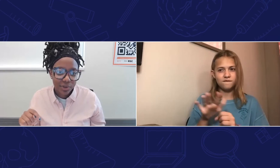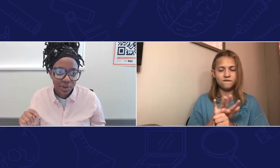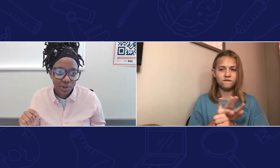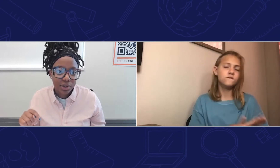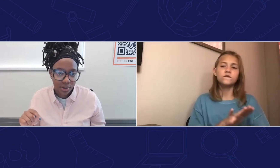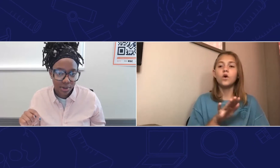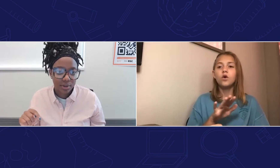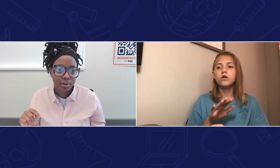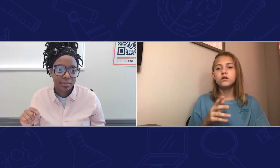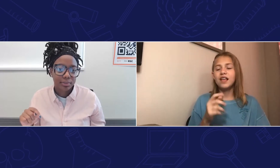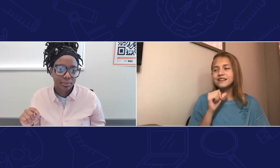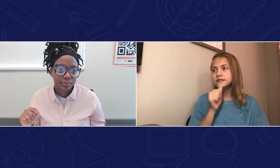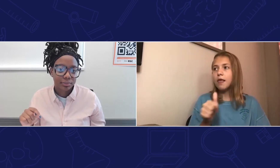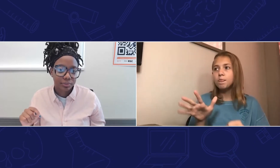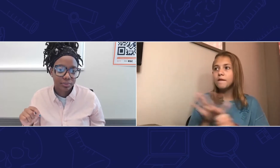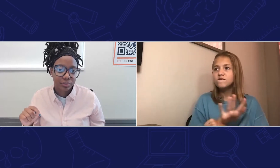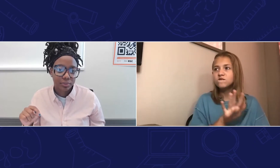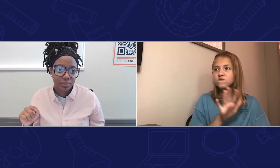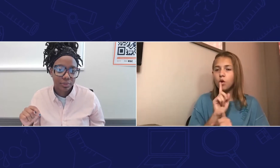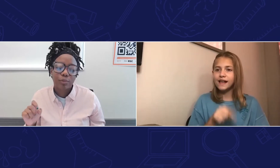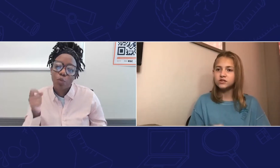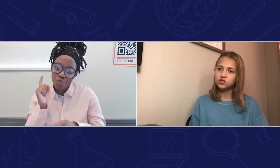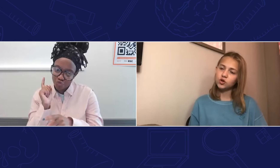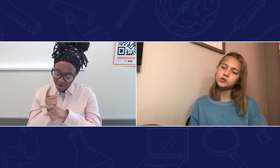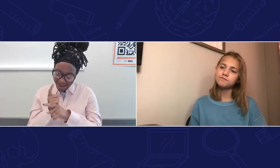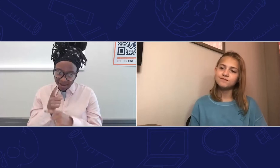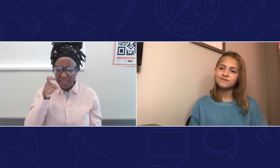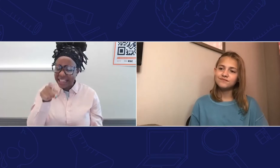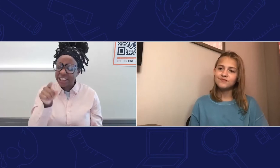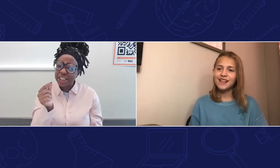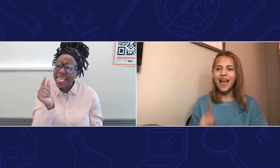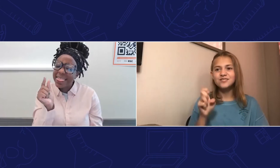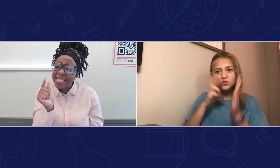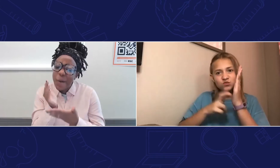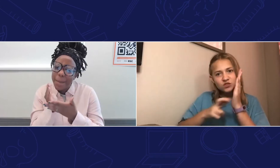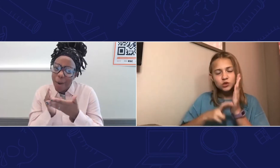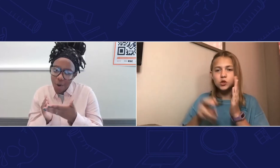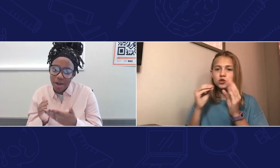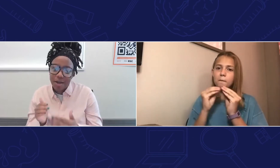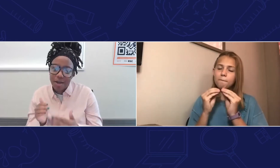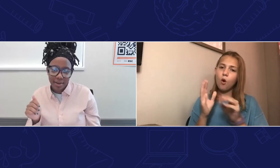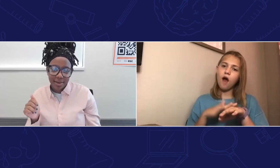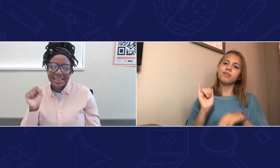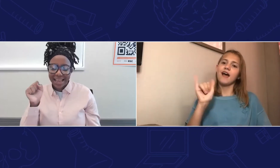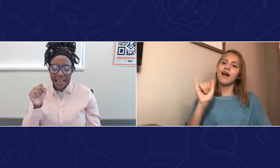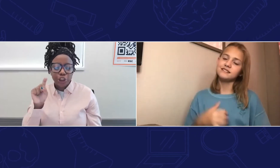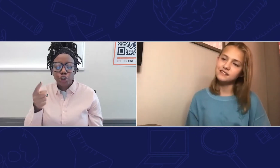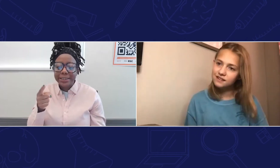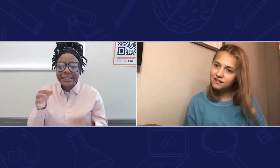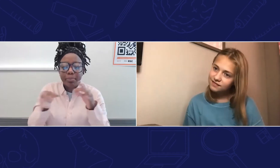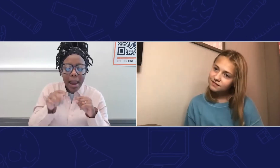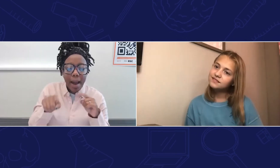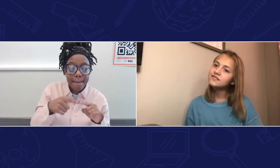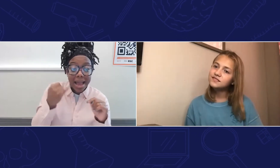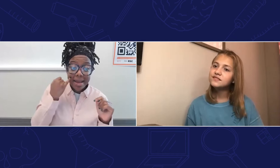Chromosomes don't give you the full truth. It's not the full answer. Right. Because it's only a small part of it. I have to research more on that.